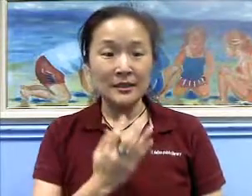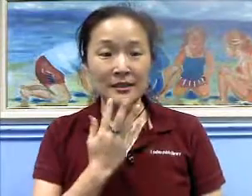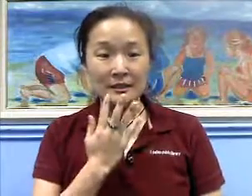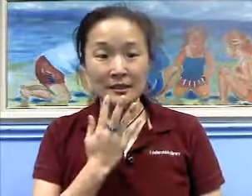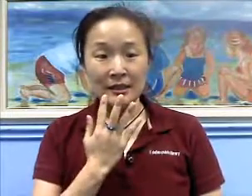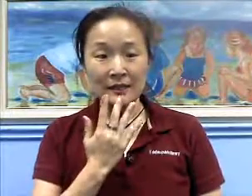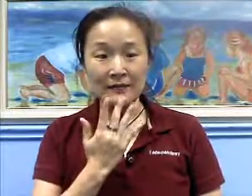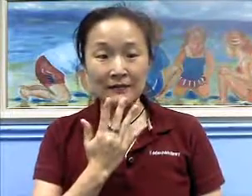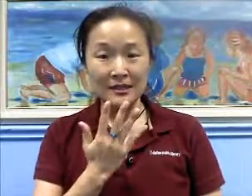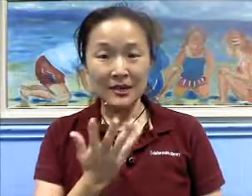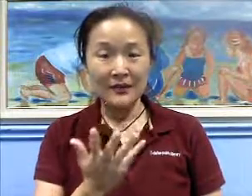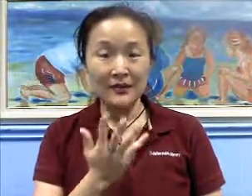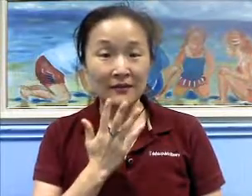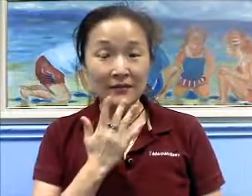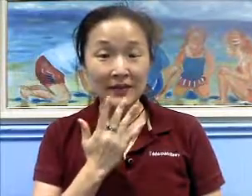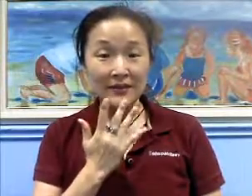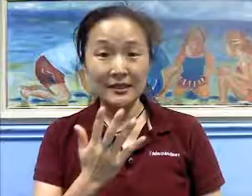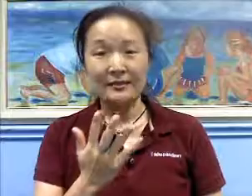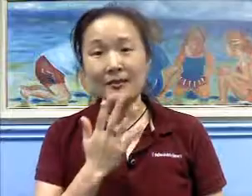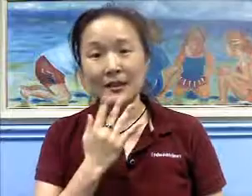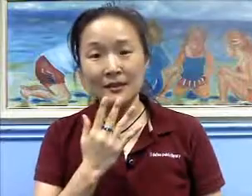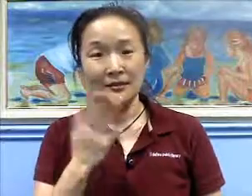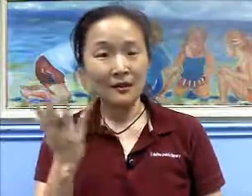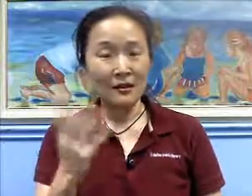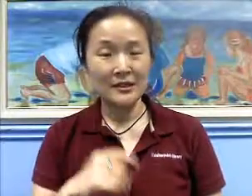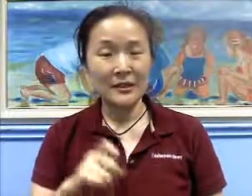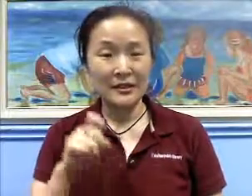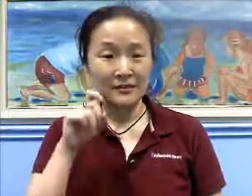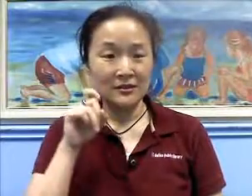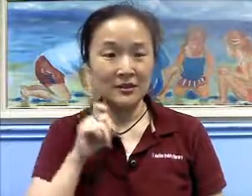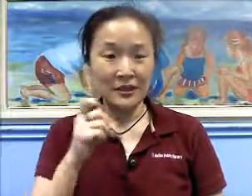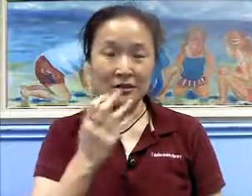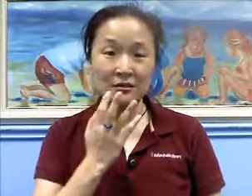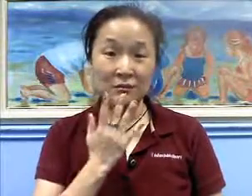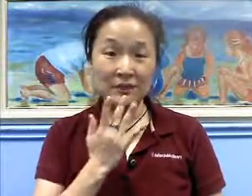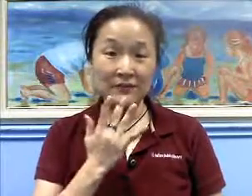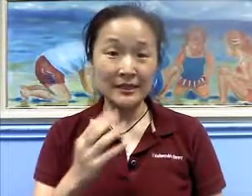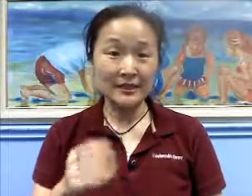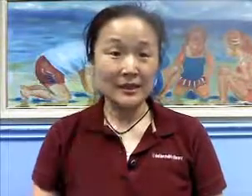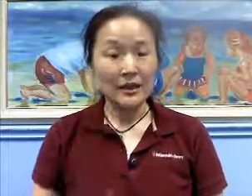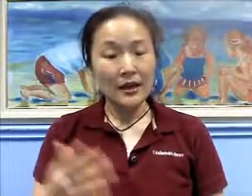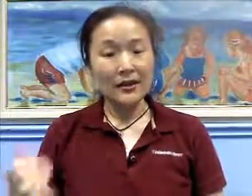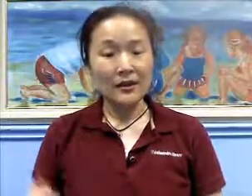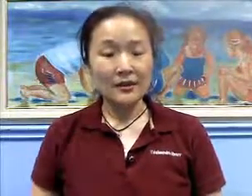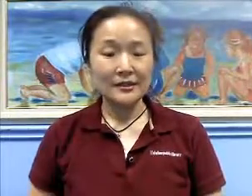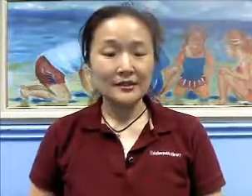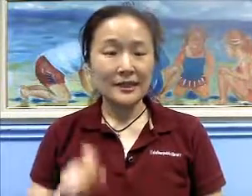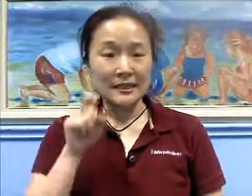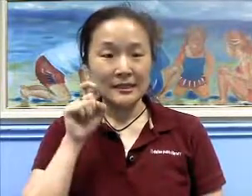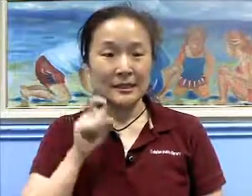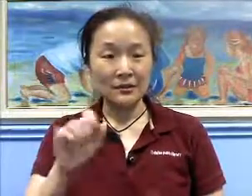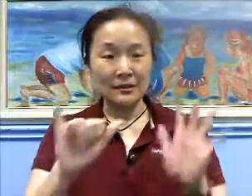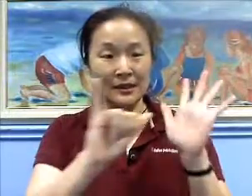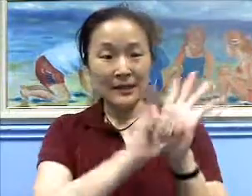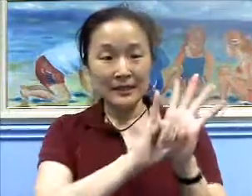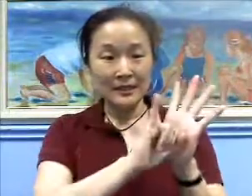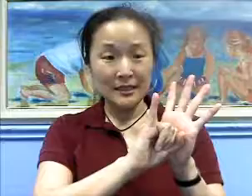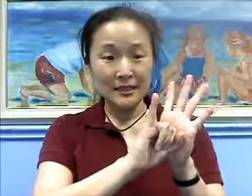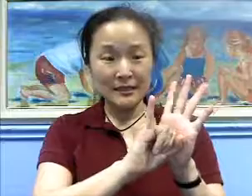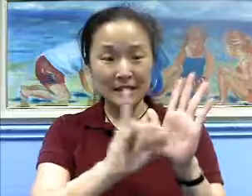can say the sign for favorite, color, all the same. So sexual preference. And you can also say sexual identity. The sign